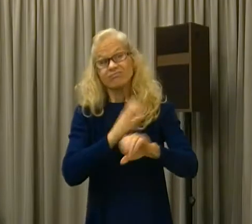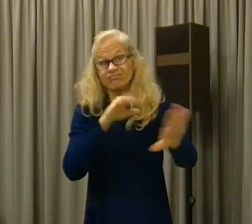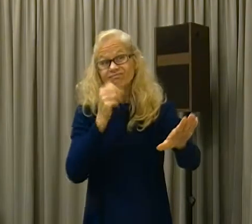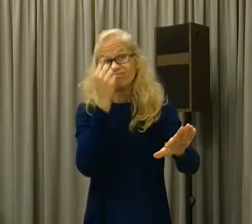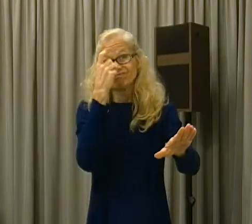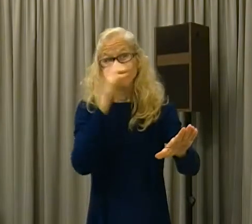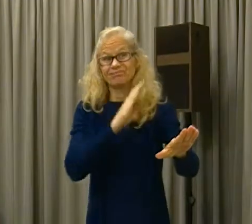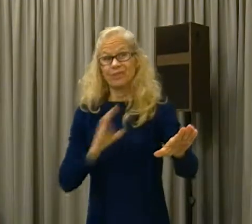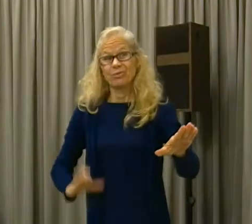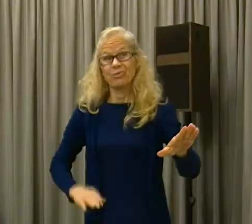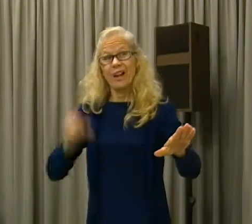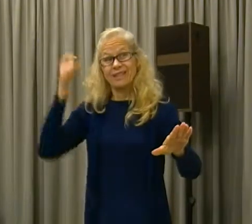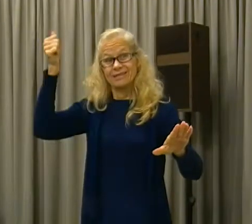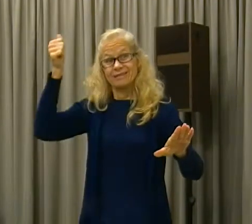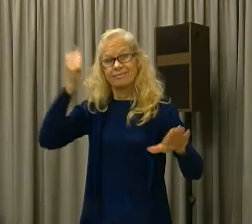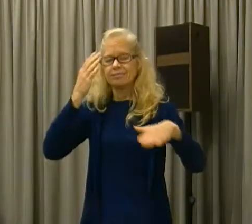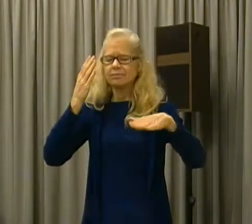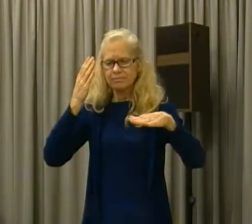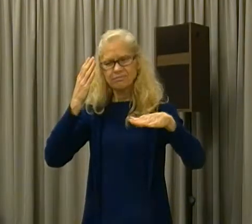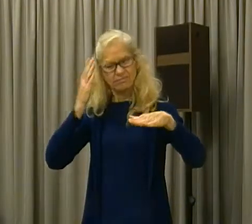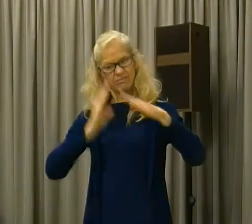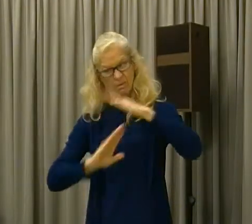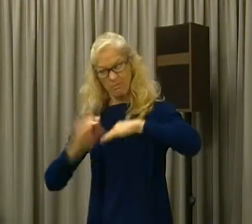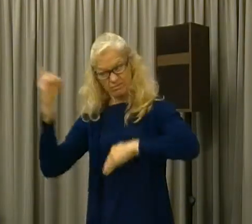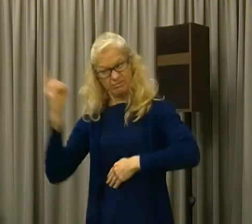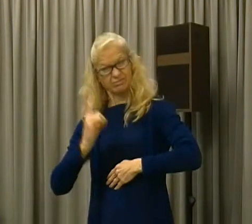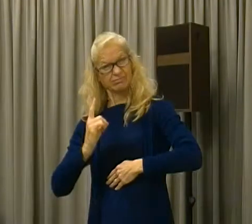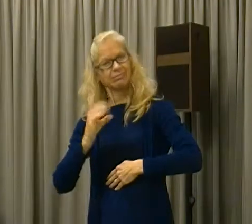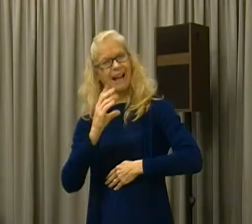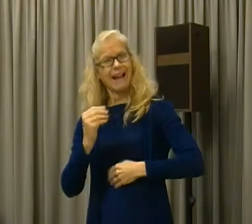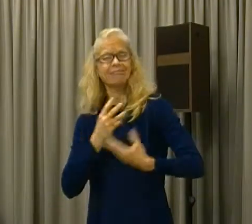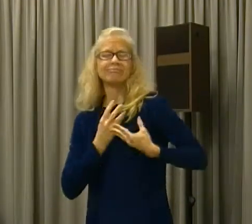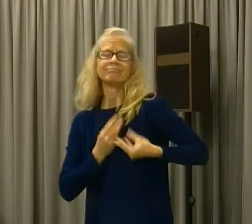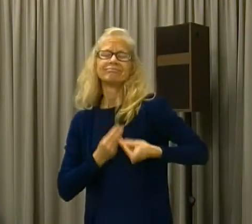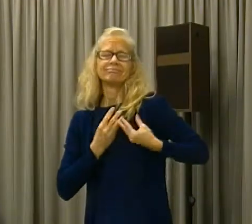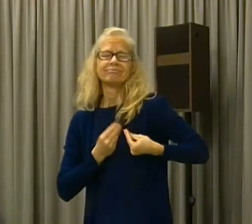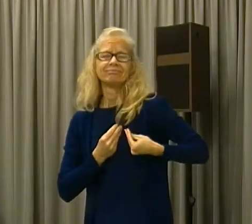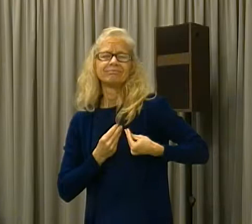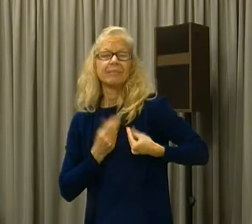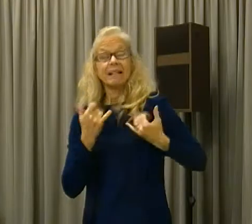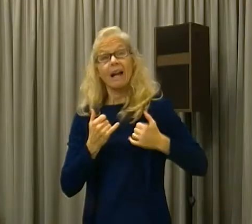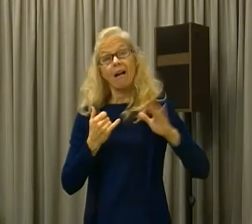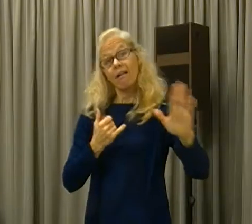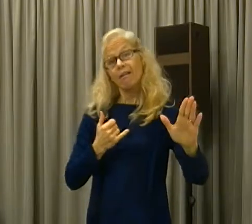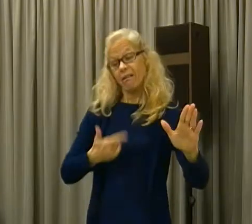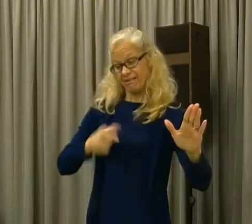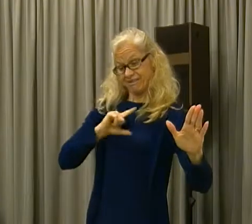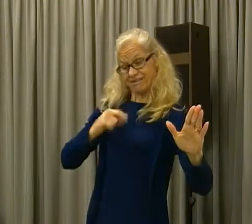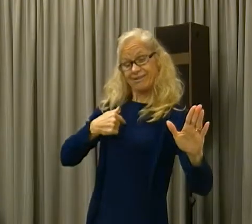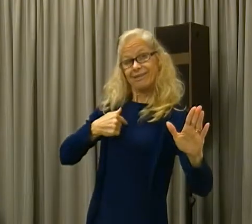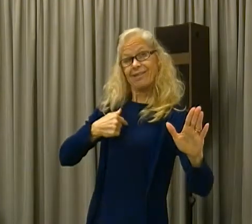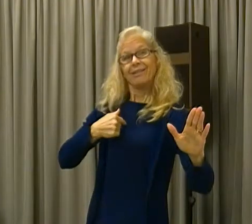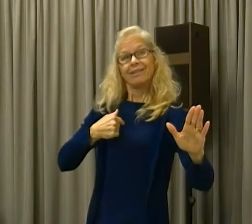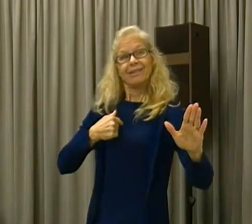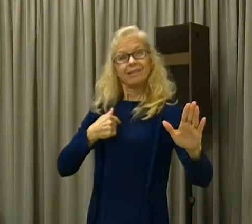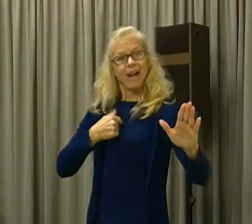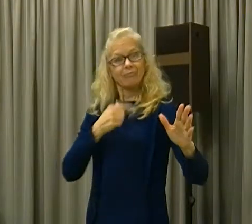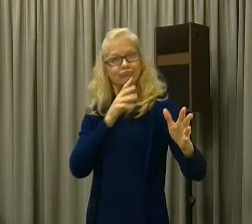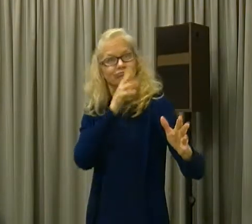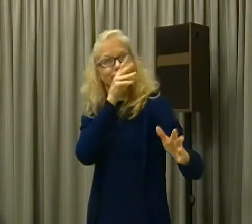in presence am base among you, but being absent am bold towards you. But